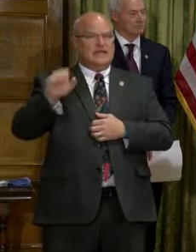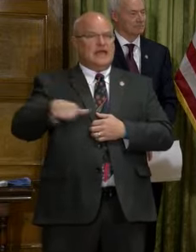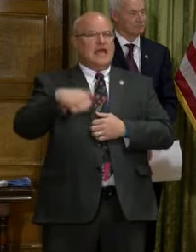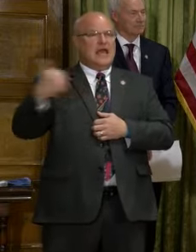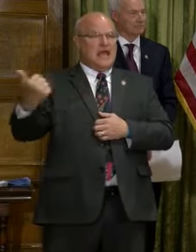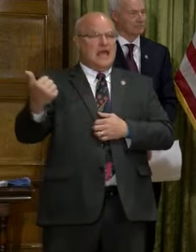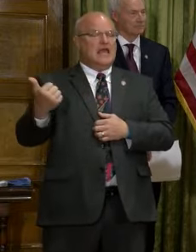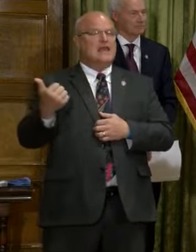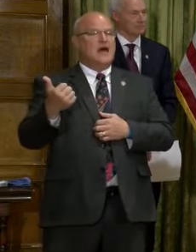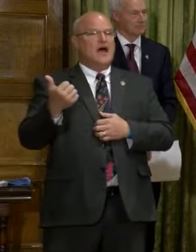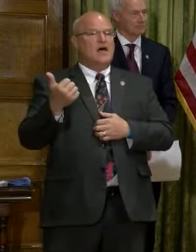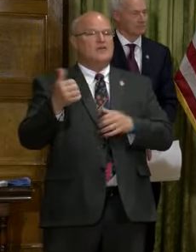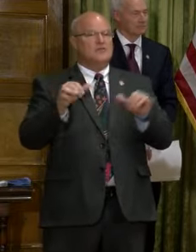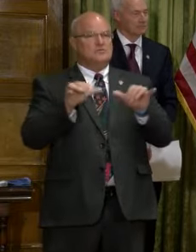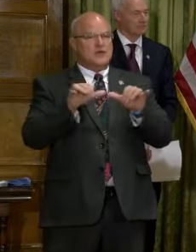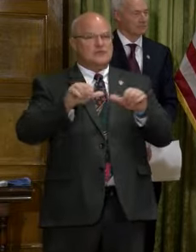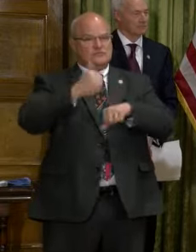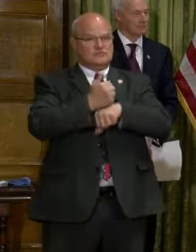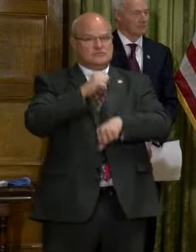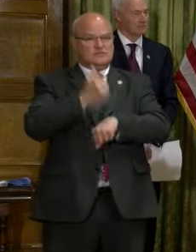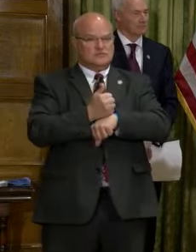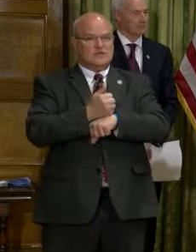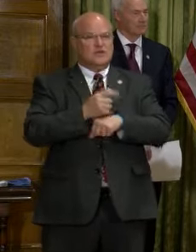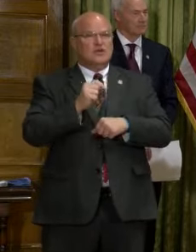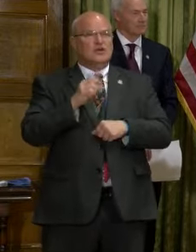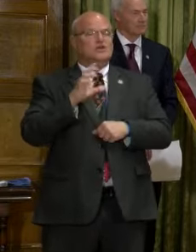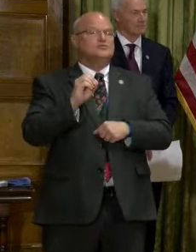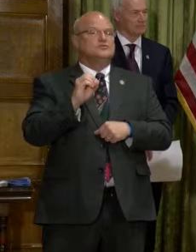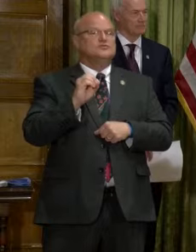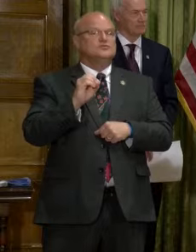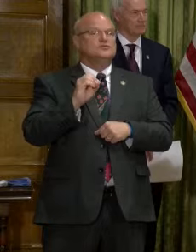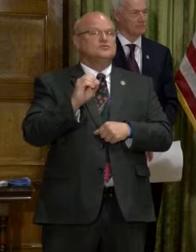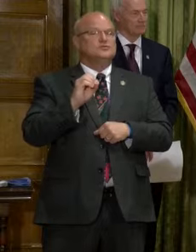other measures in place to